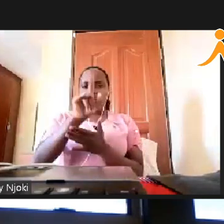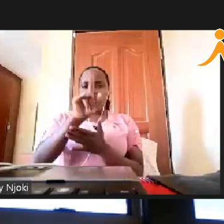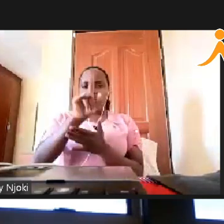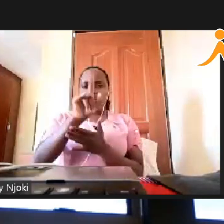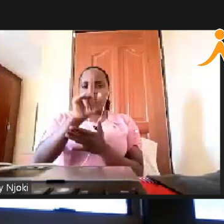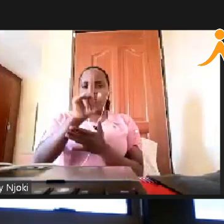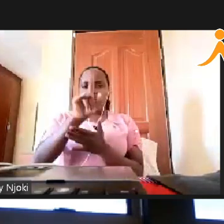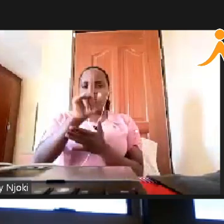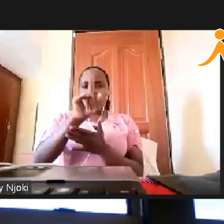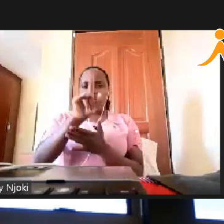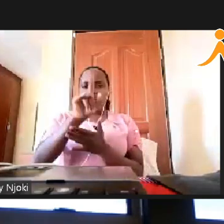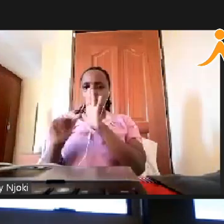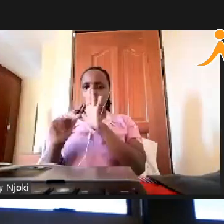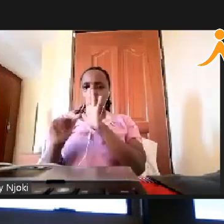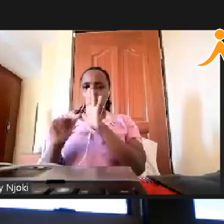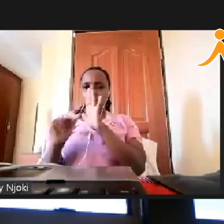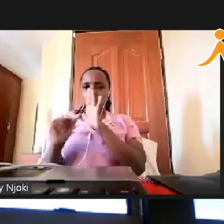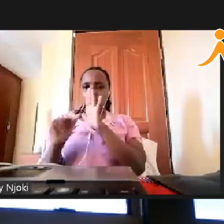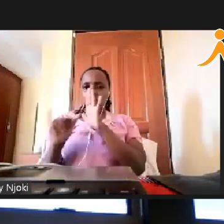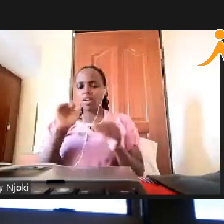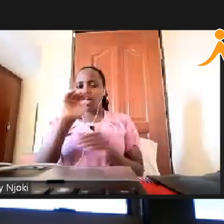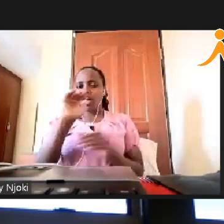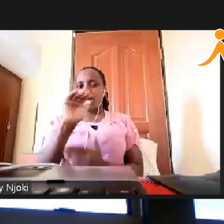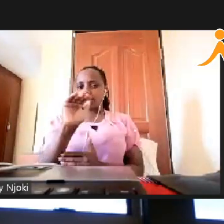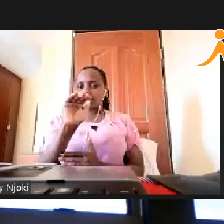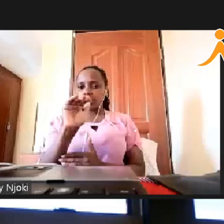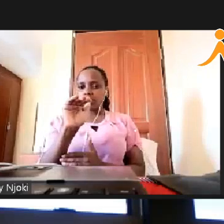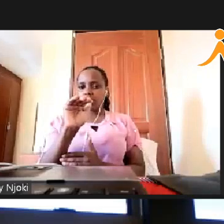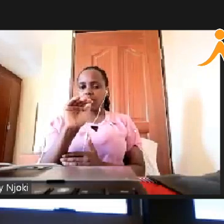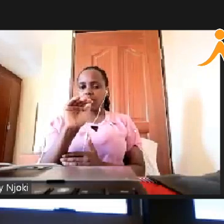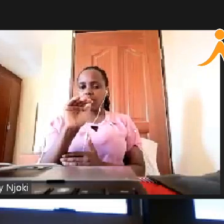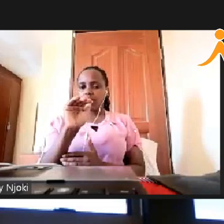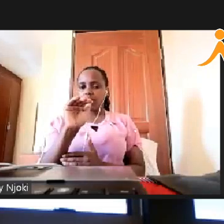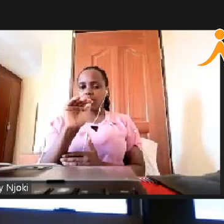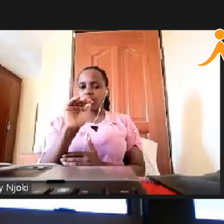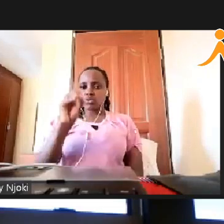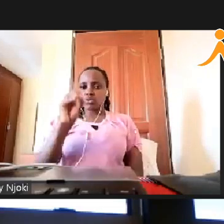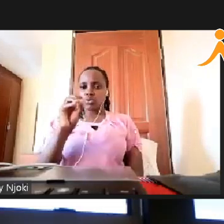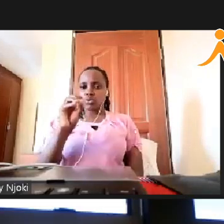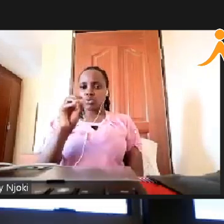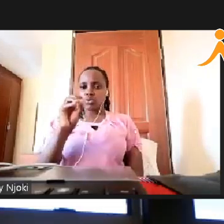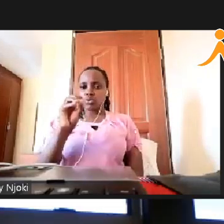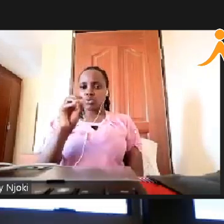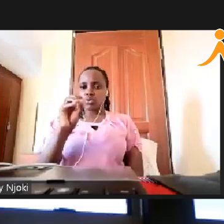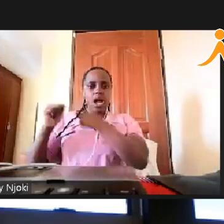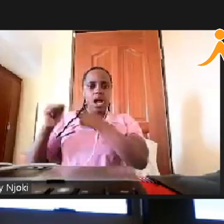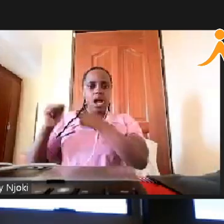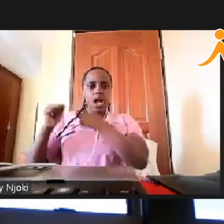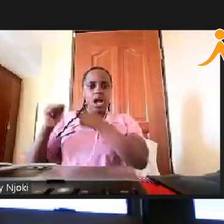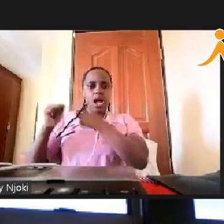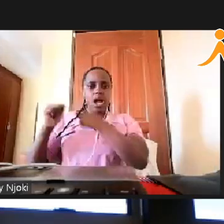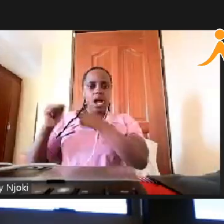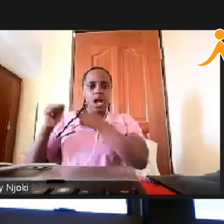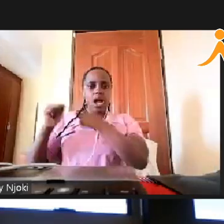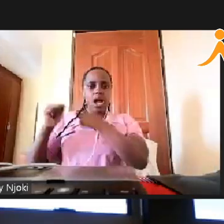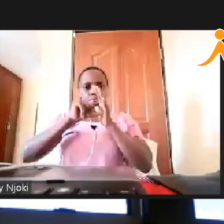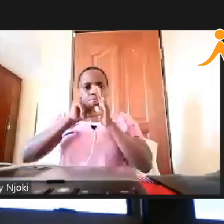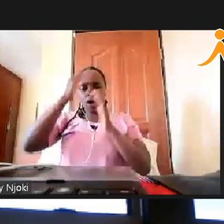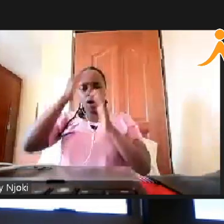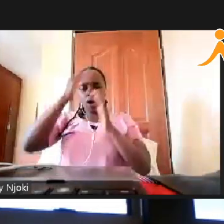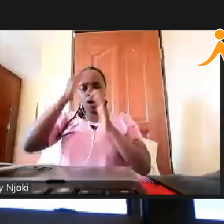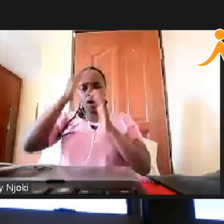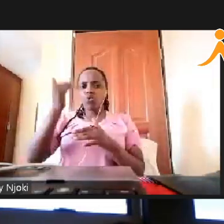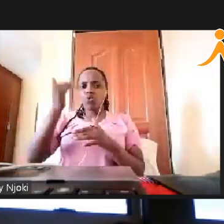on our YouTube platform, urging CSOs to be more proactive and push governments harder, because we hear